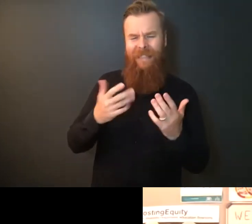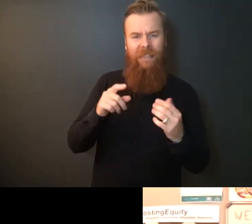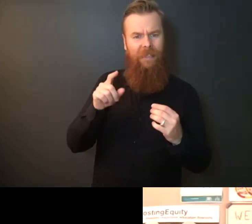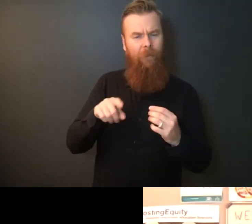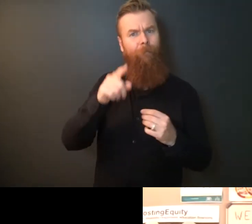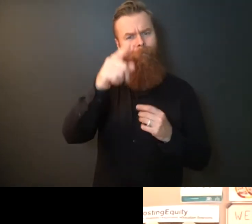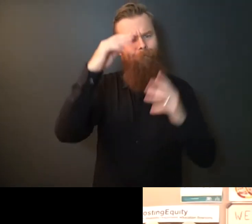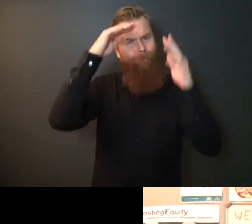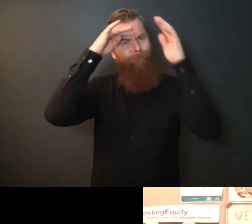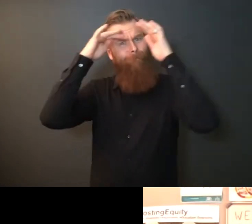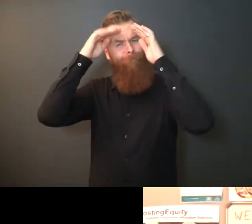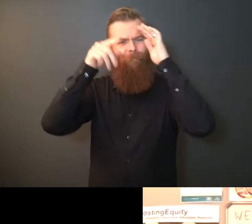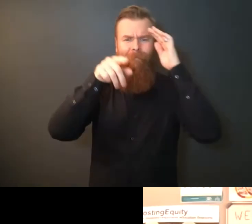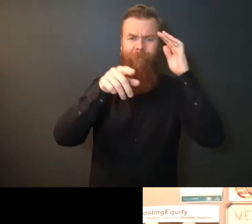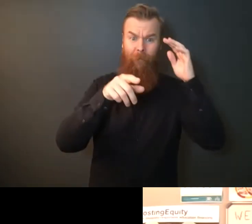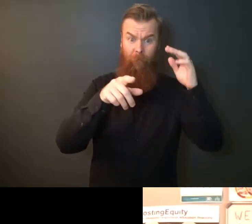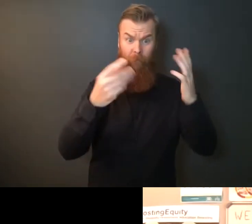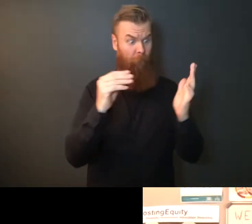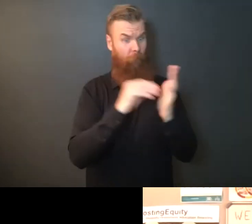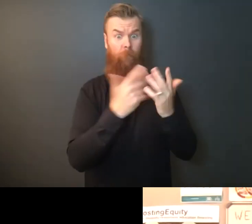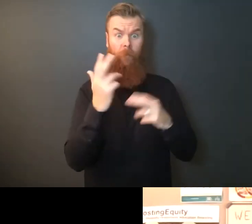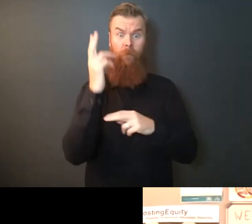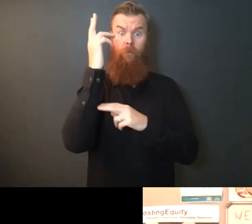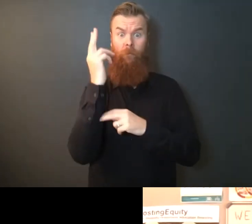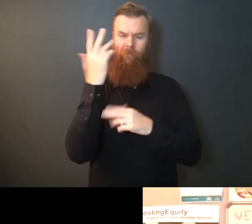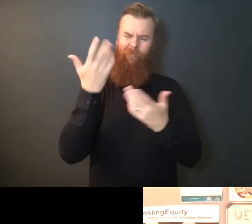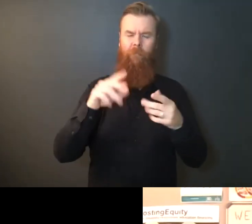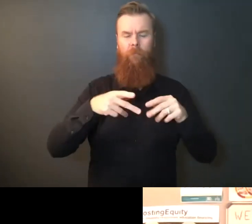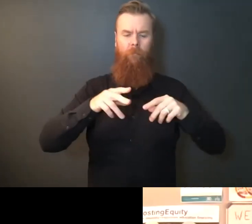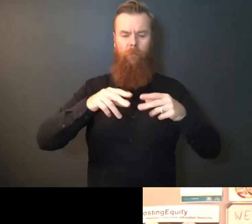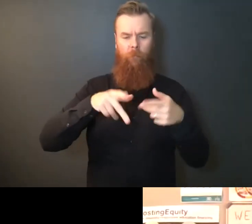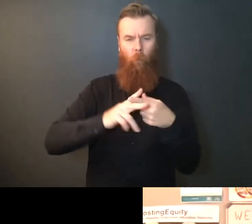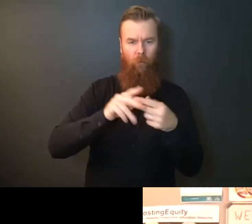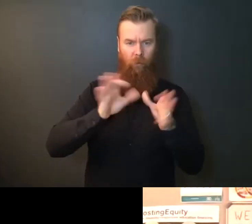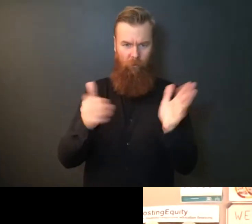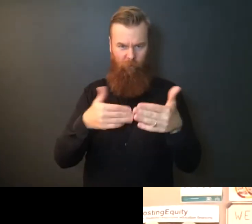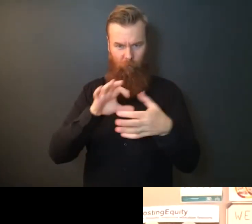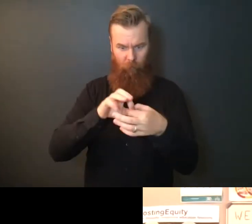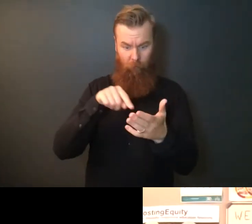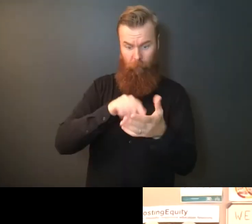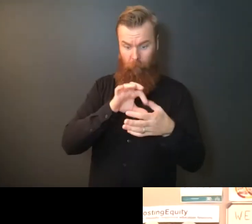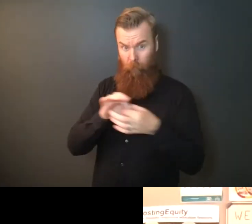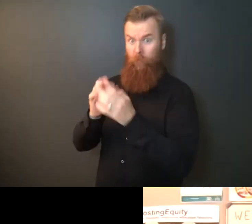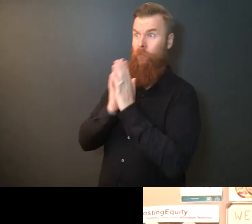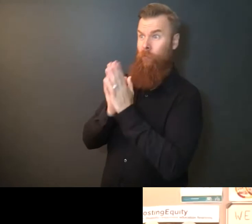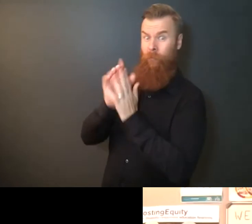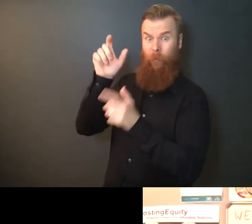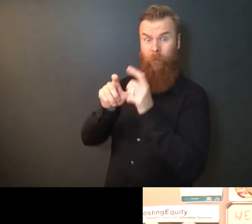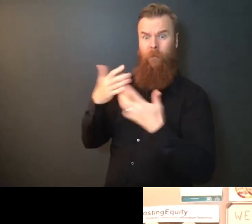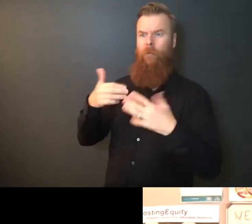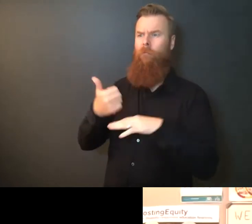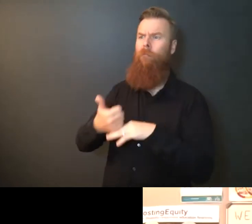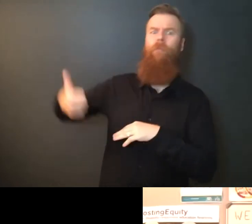religious actors in communities. And I know that lots of our programs, like for the World Community-Based Rehabilitation Workers or